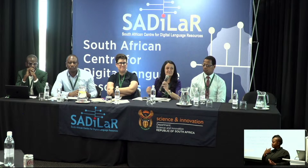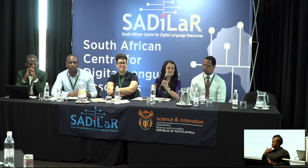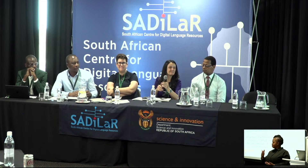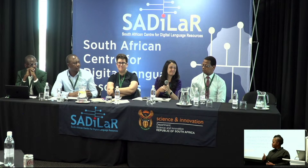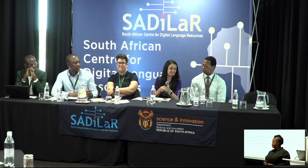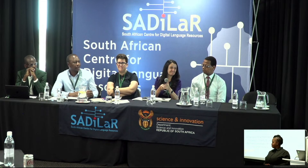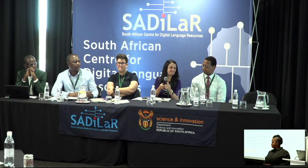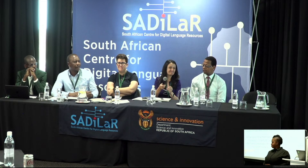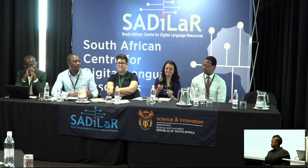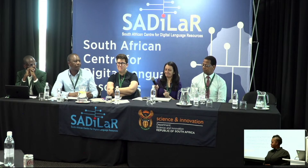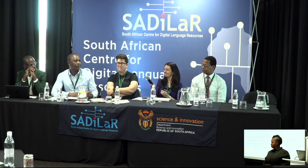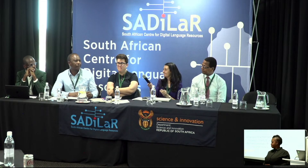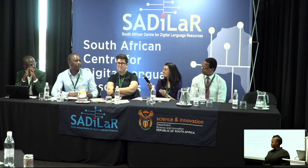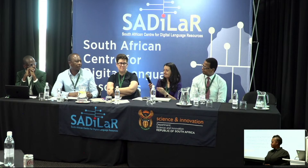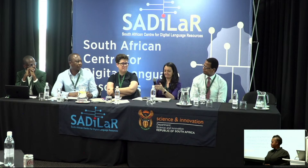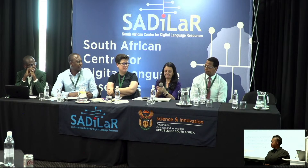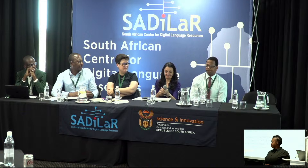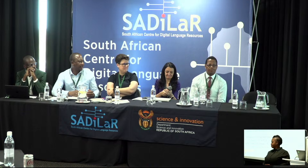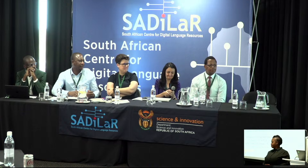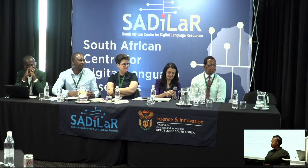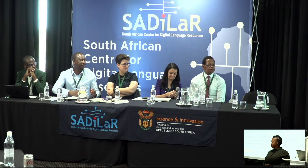All right. Okay.